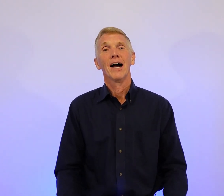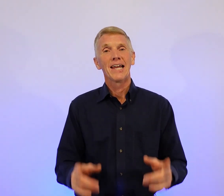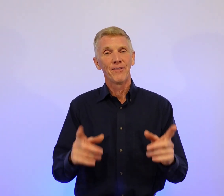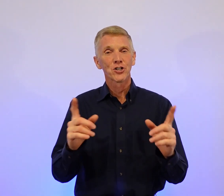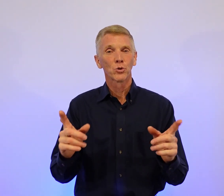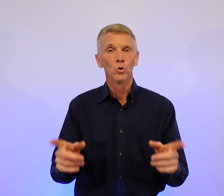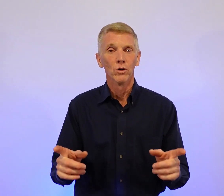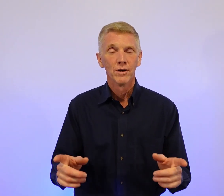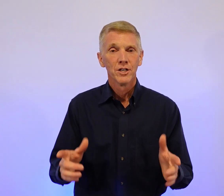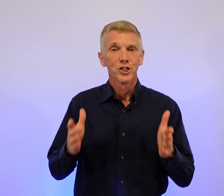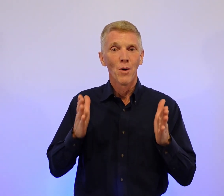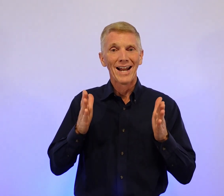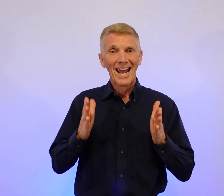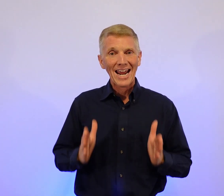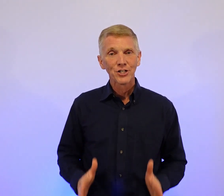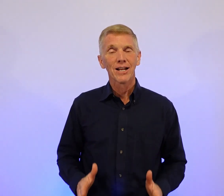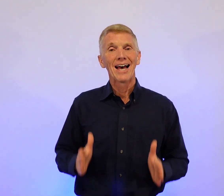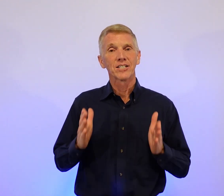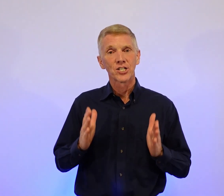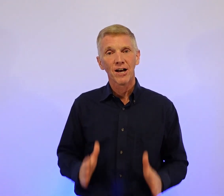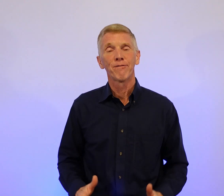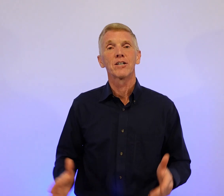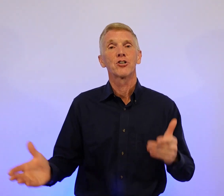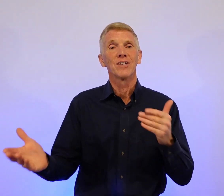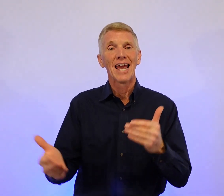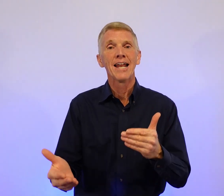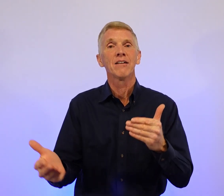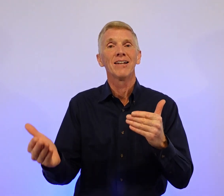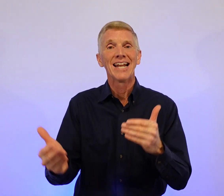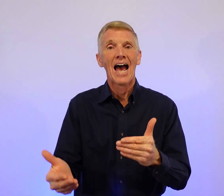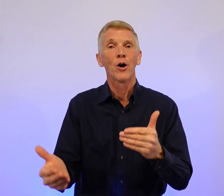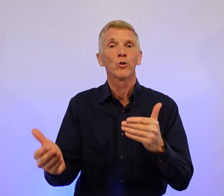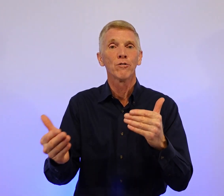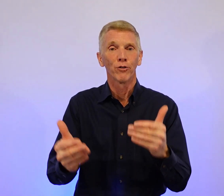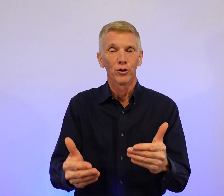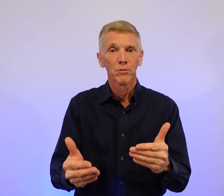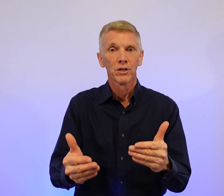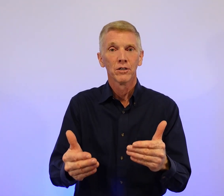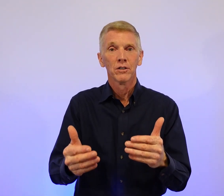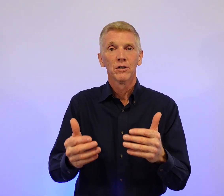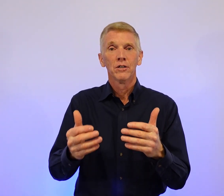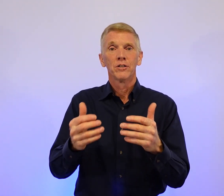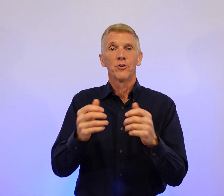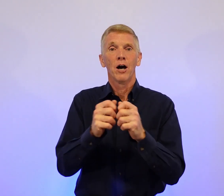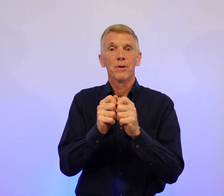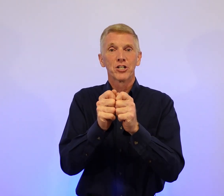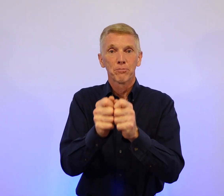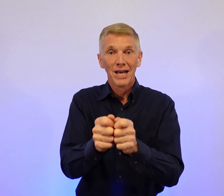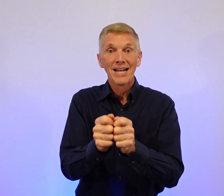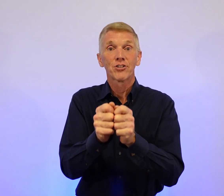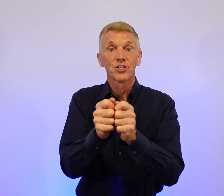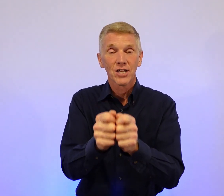Again, there's the rule. You add agent as a suffix to the end of a noun or a verb to help explain to